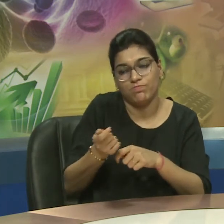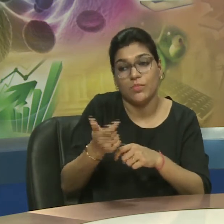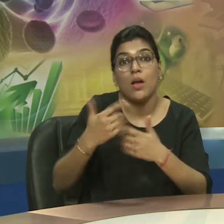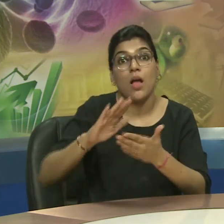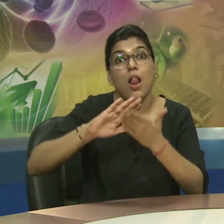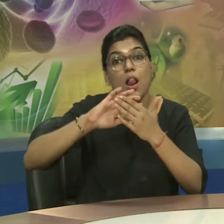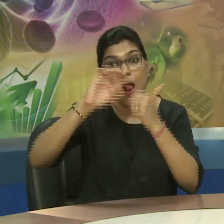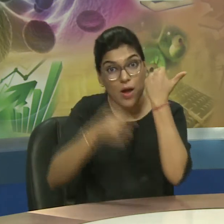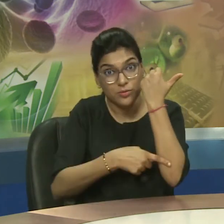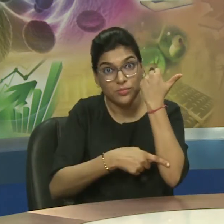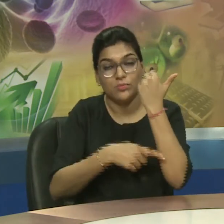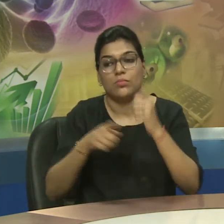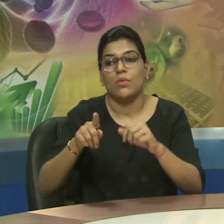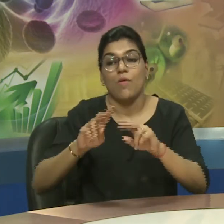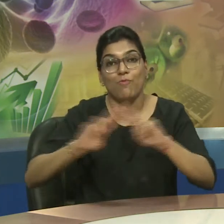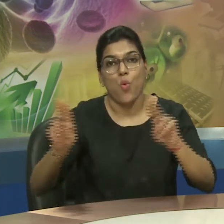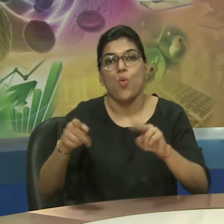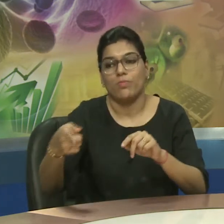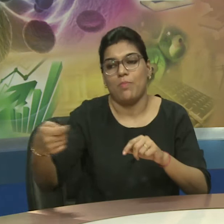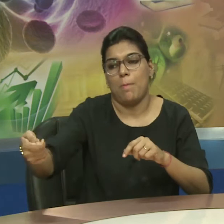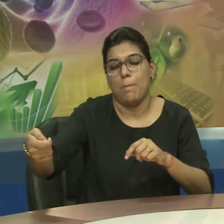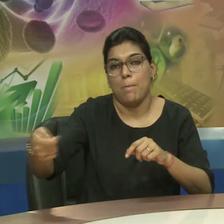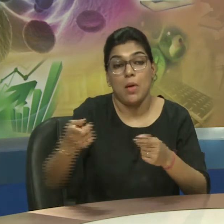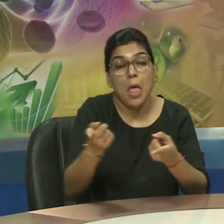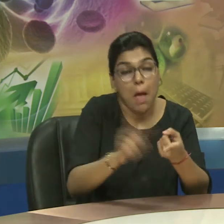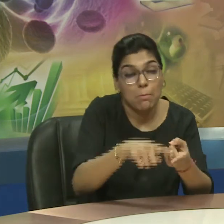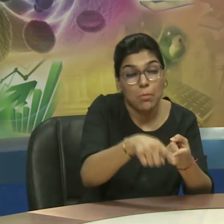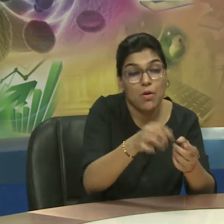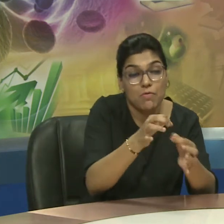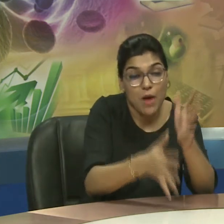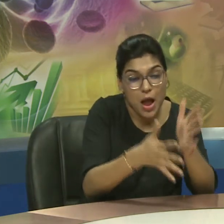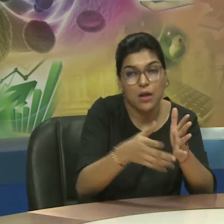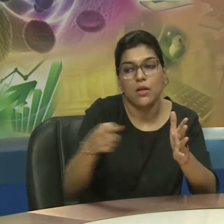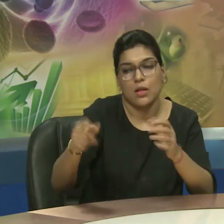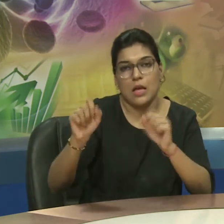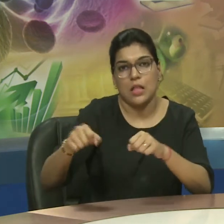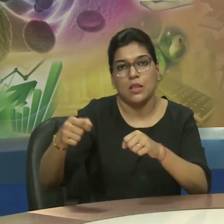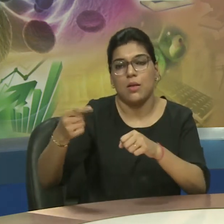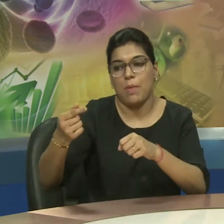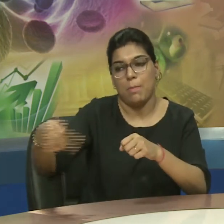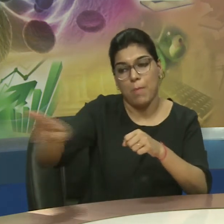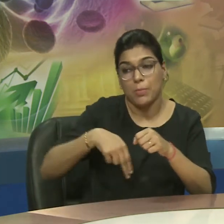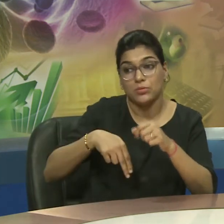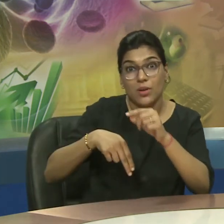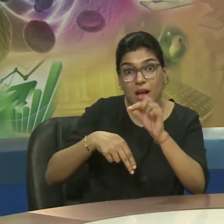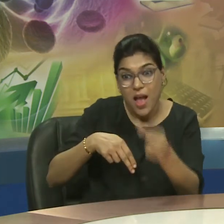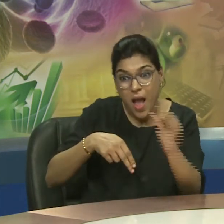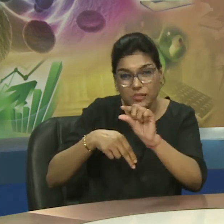10-15% of profit is given as compensation. In last, life insurance,